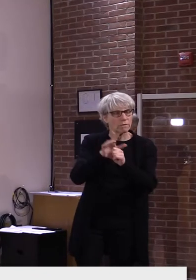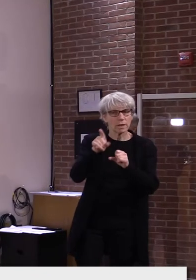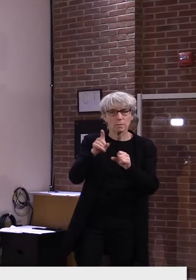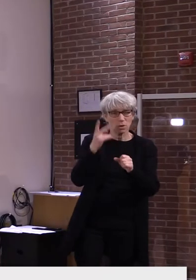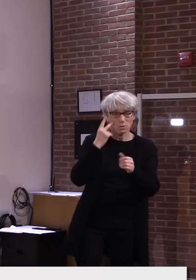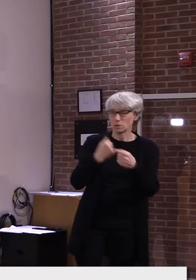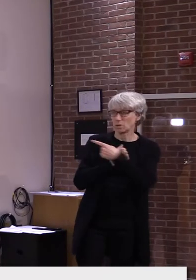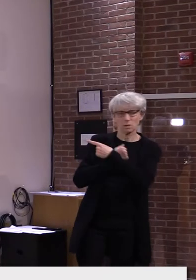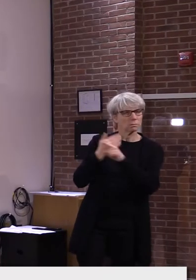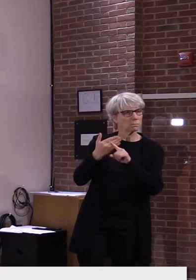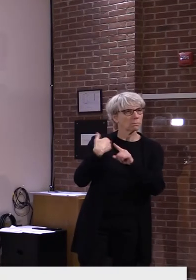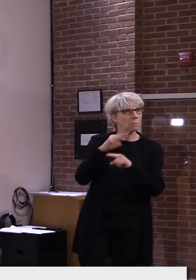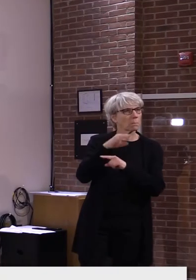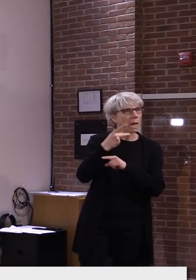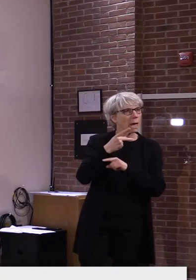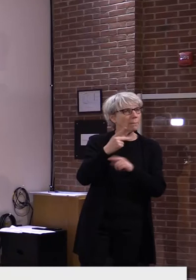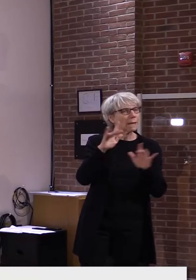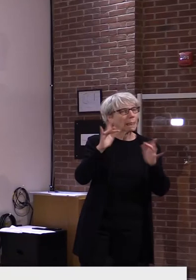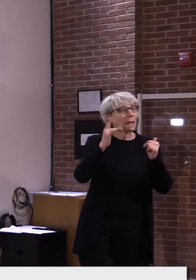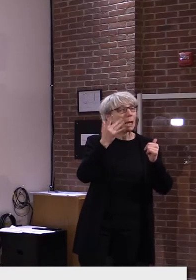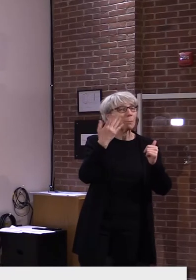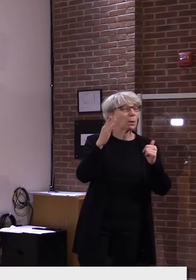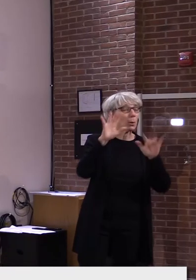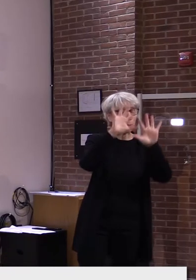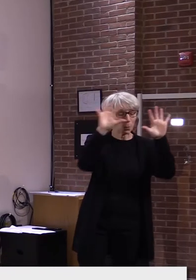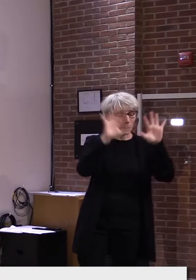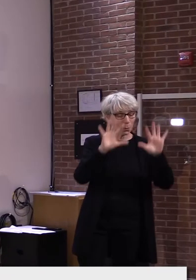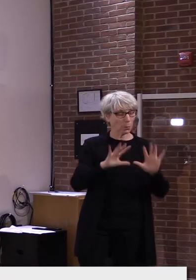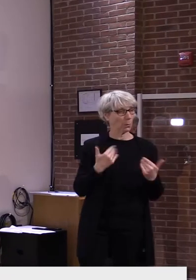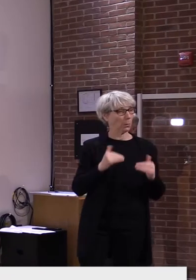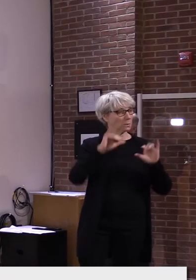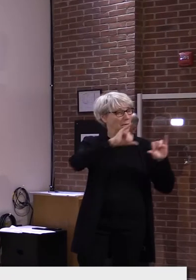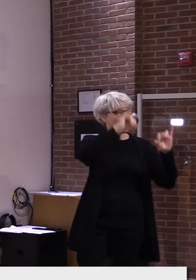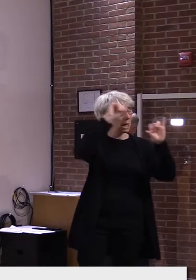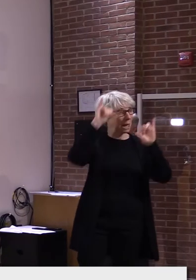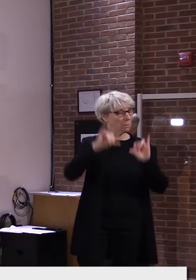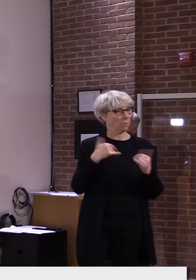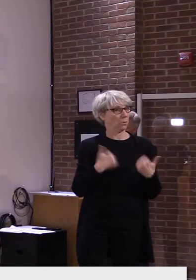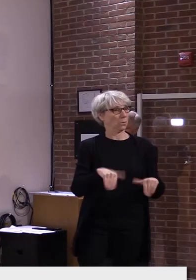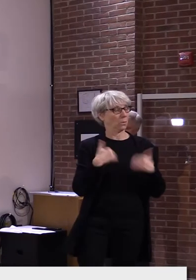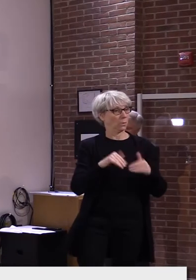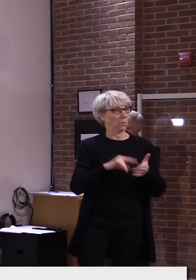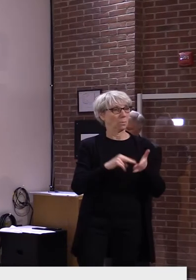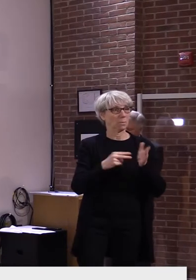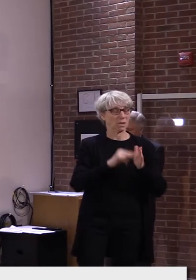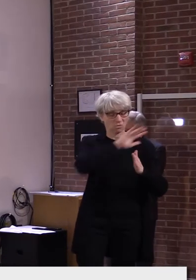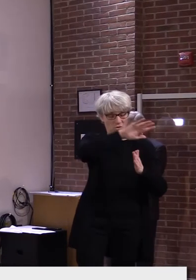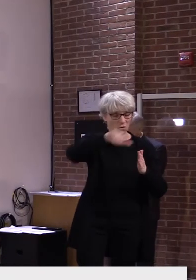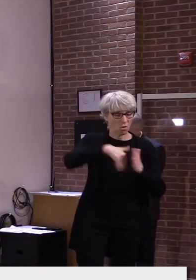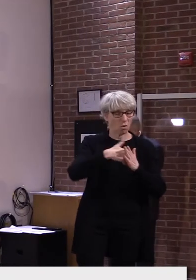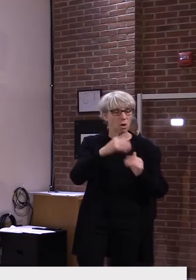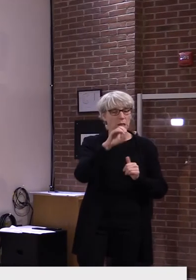state, showing that it, as well as other counties, came down in terms of their